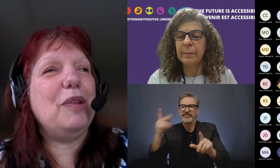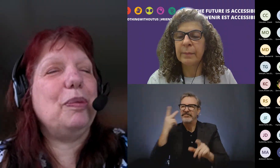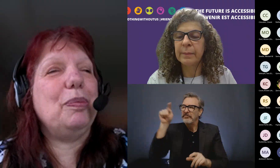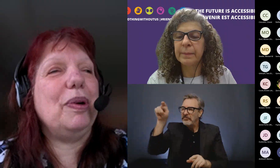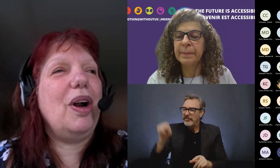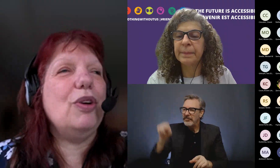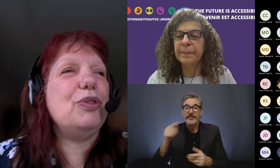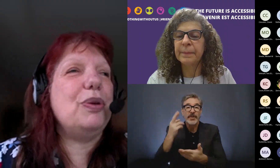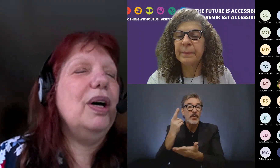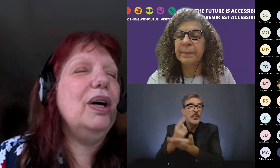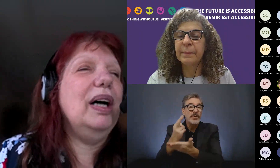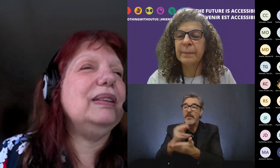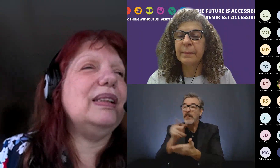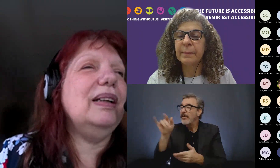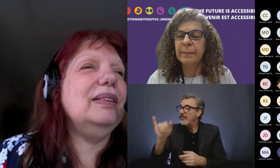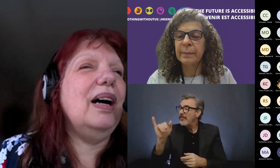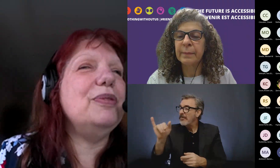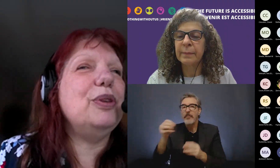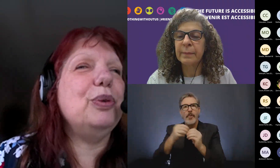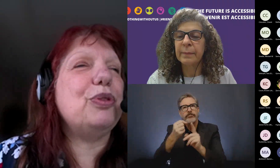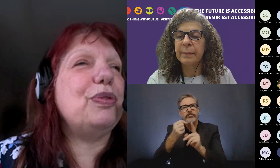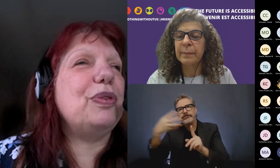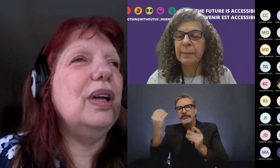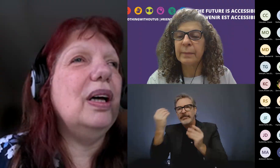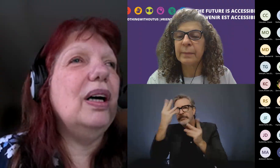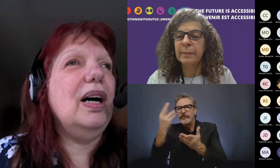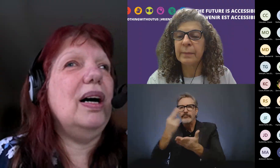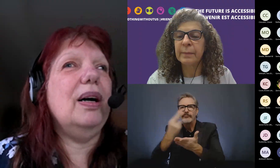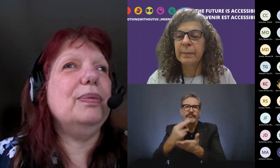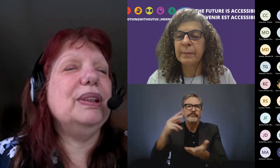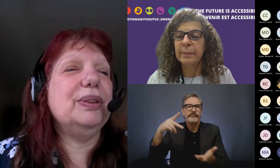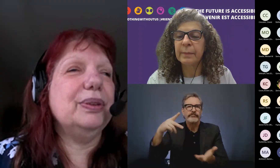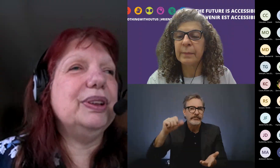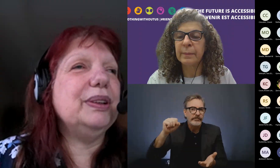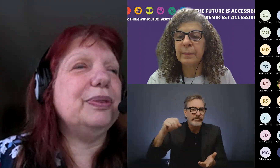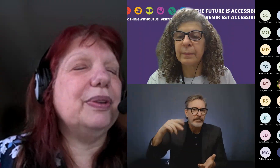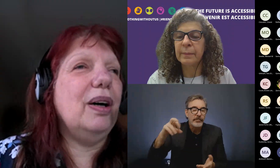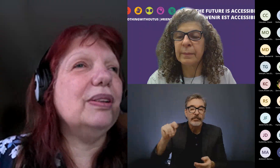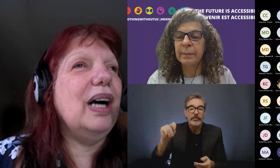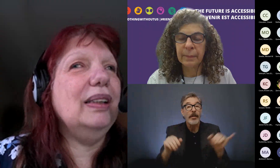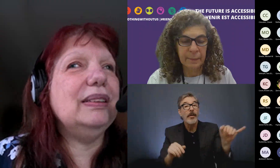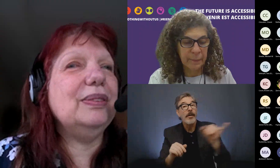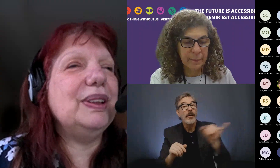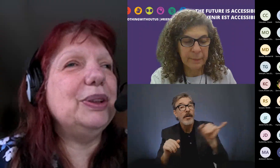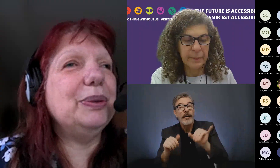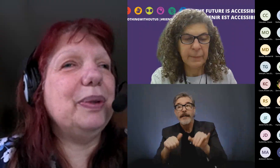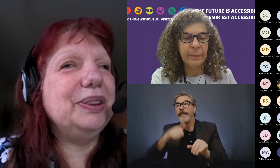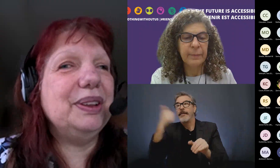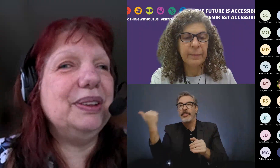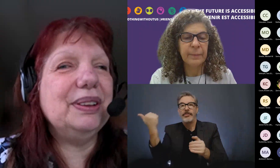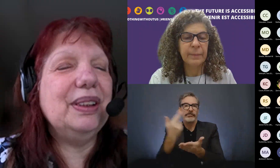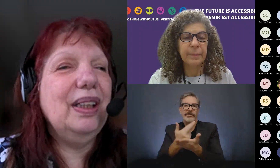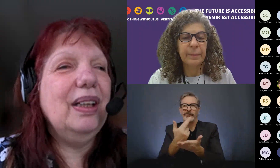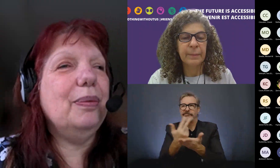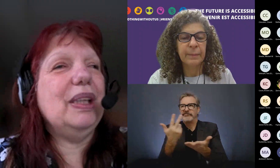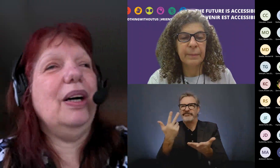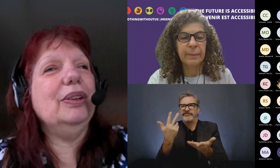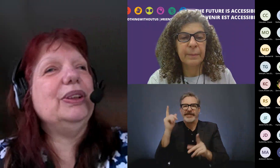about the passport, but also a ton of useful resources for all kinds of